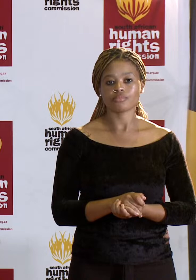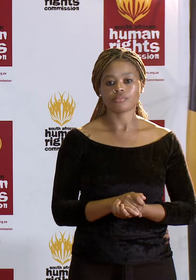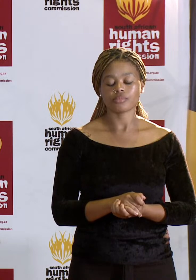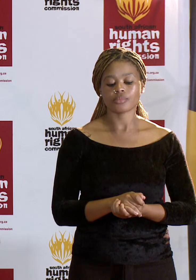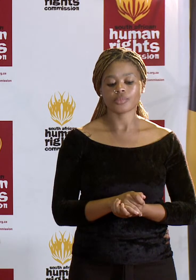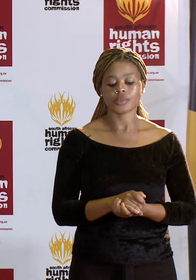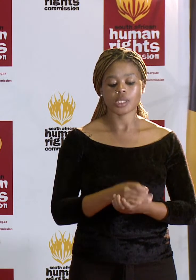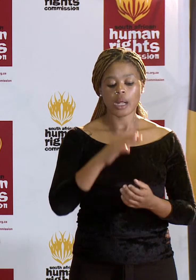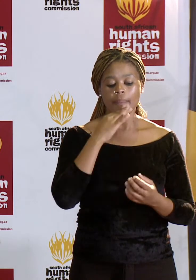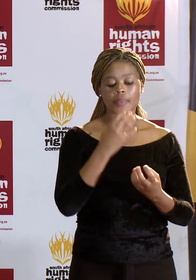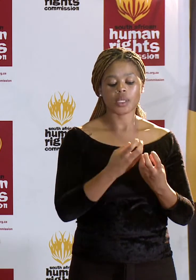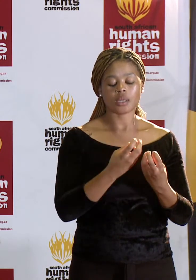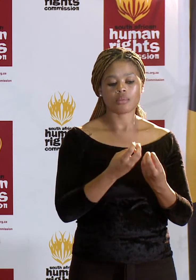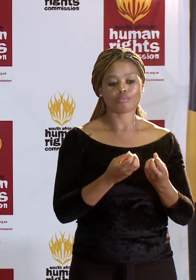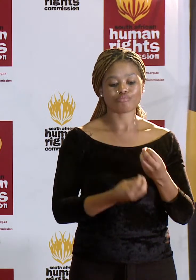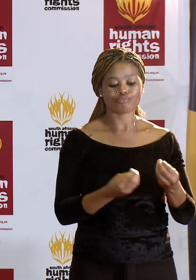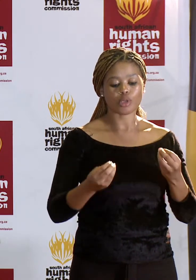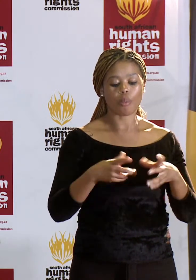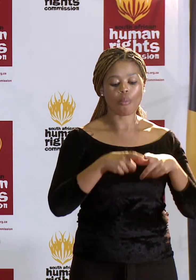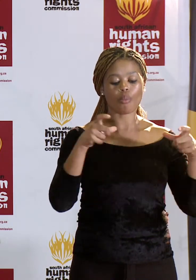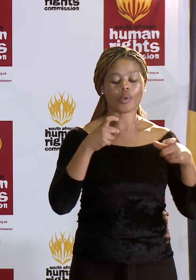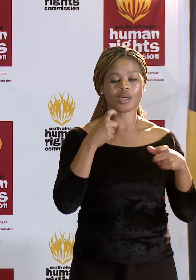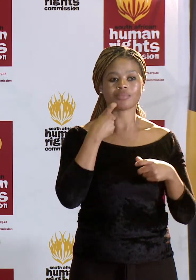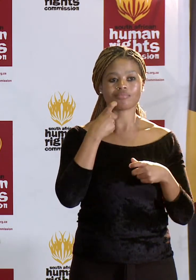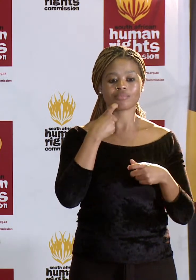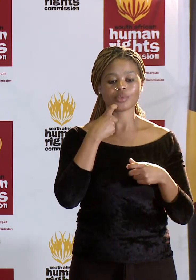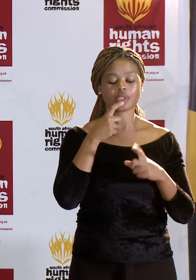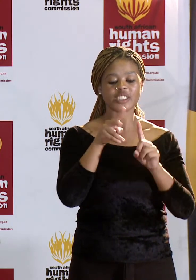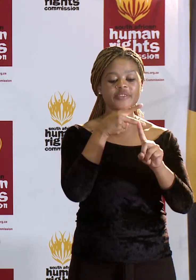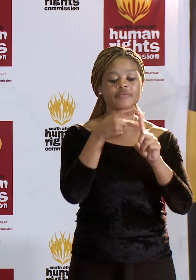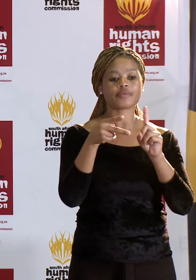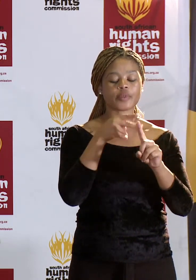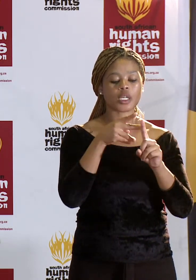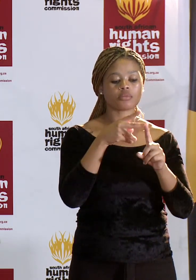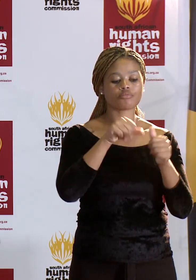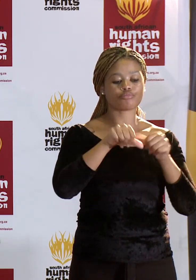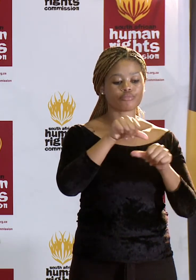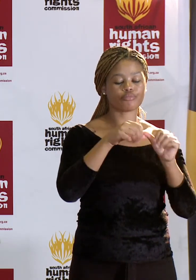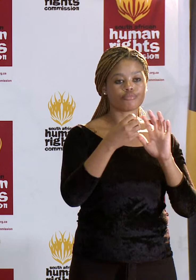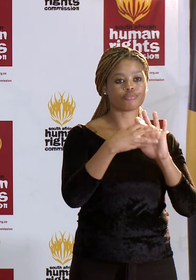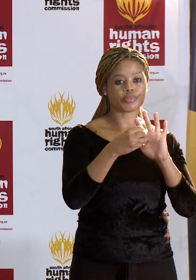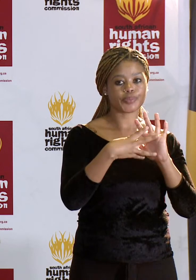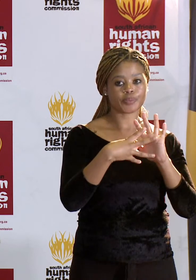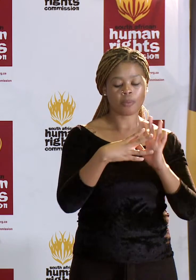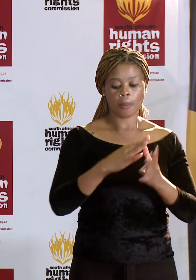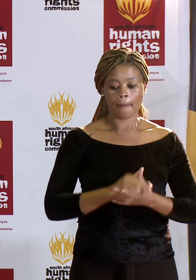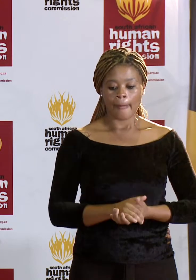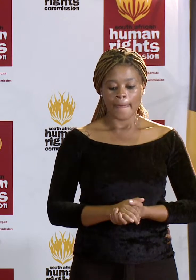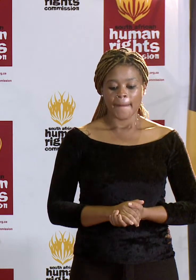most vulnerable to violations through the social media platform.